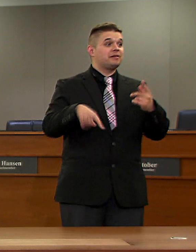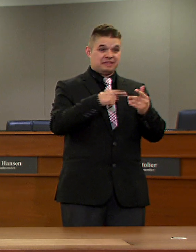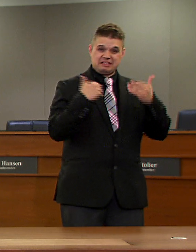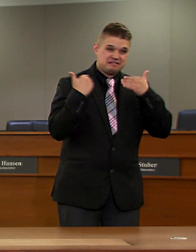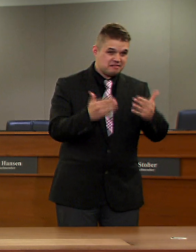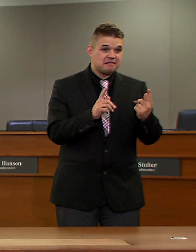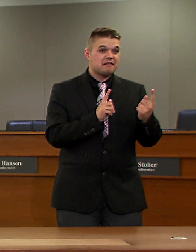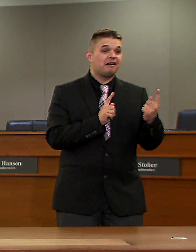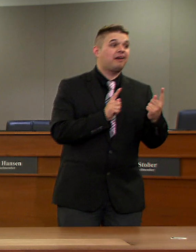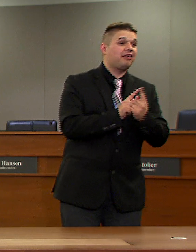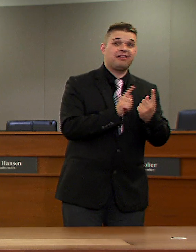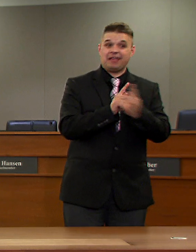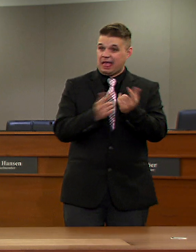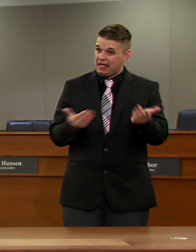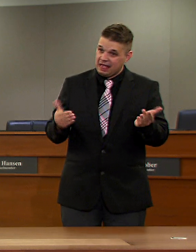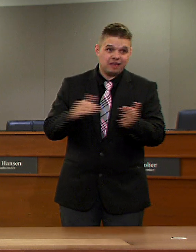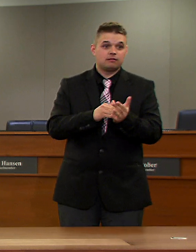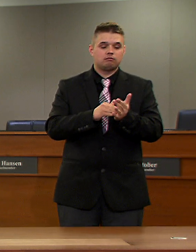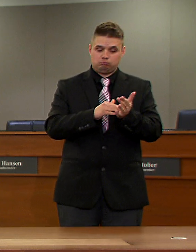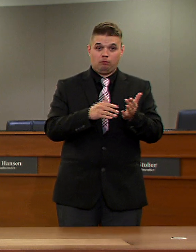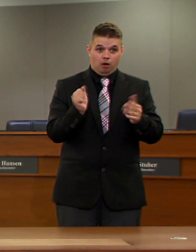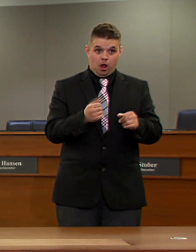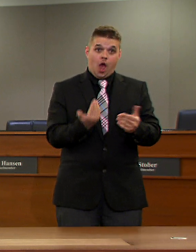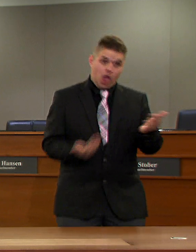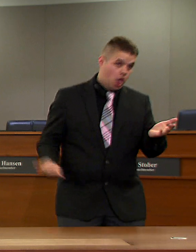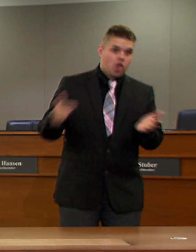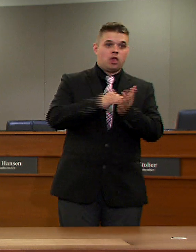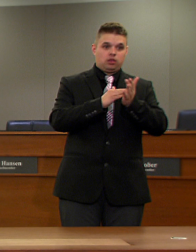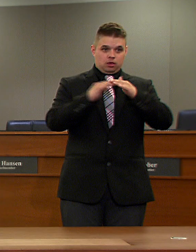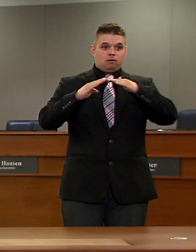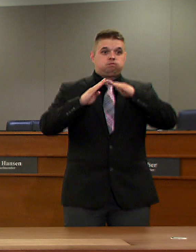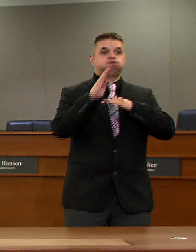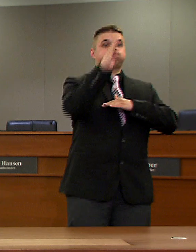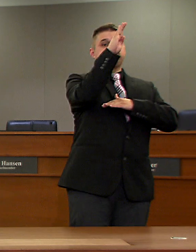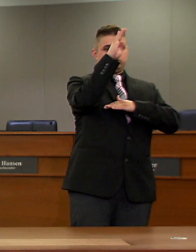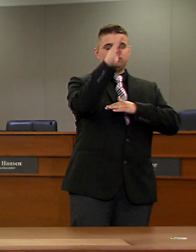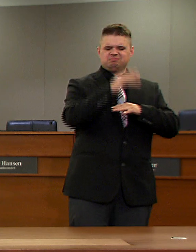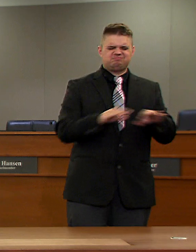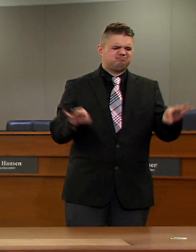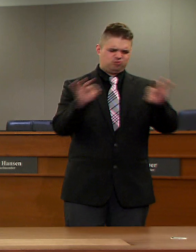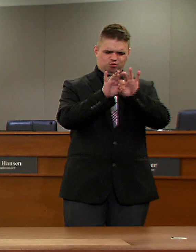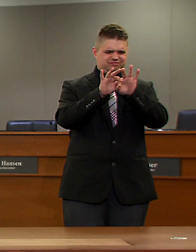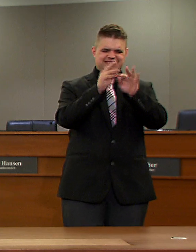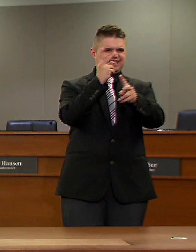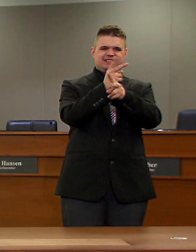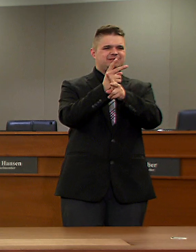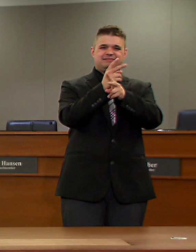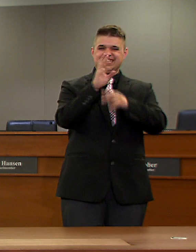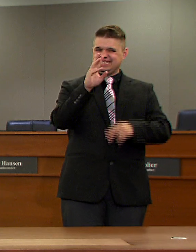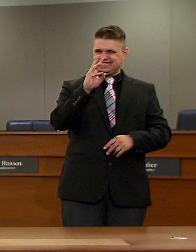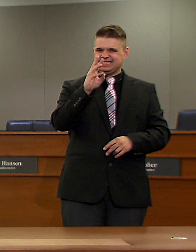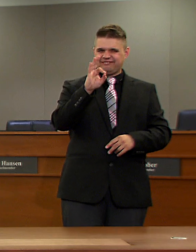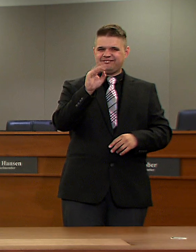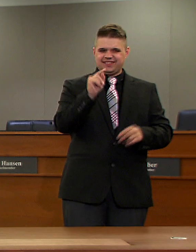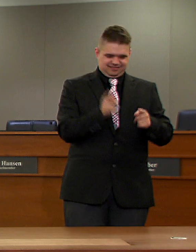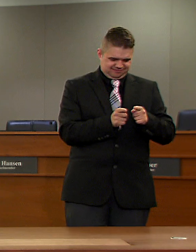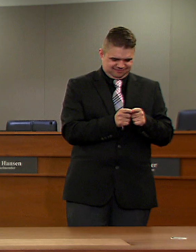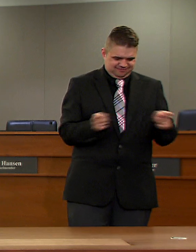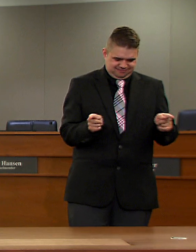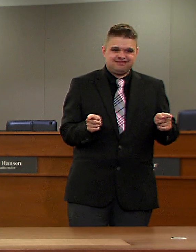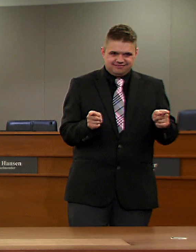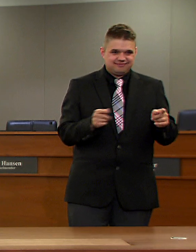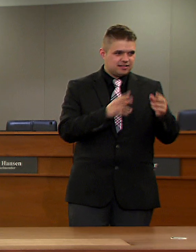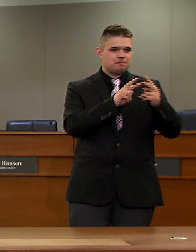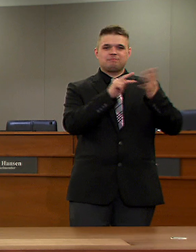contact within that 6-foot buffer. Slowing the spread and protecting yourself, your family, and